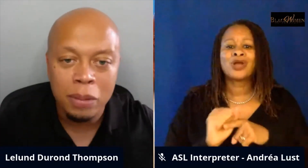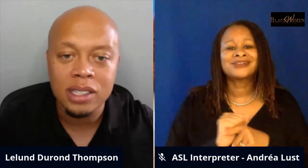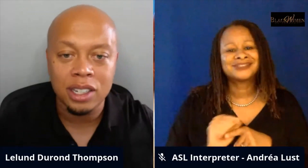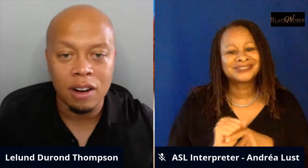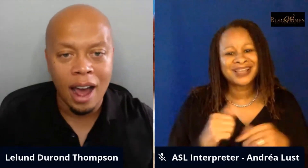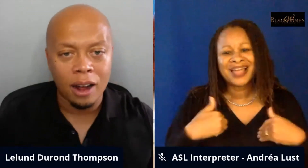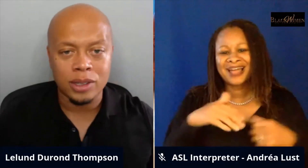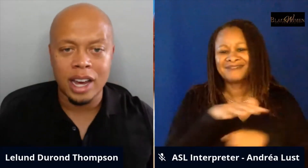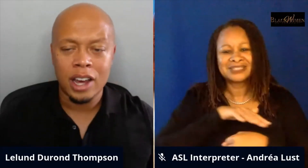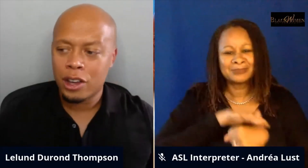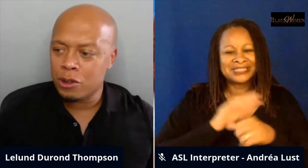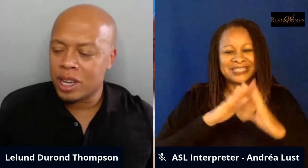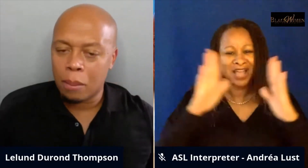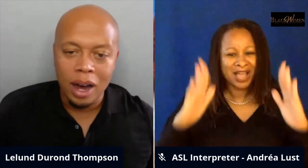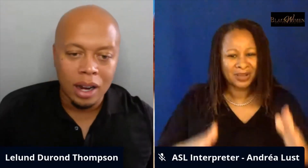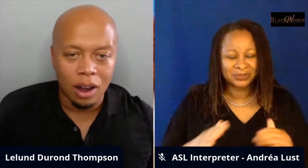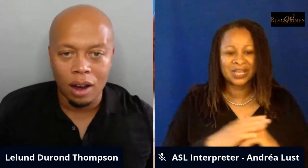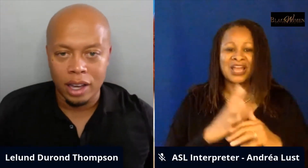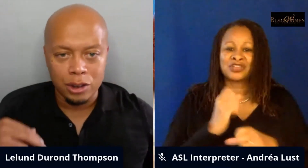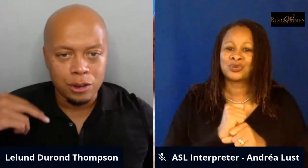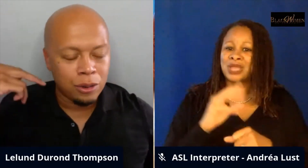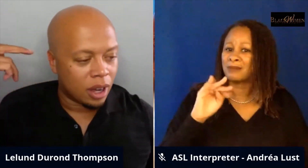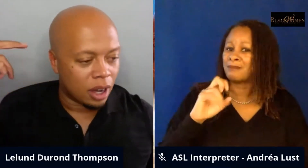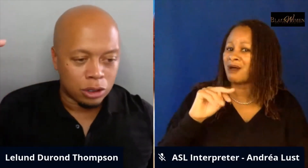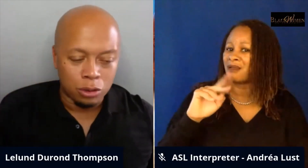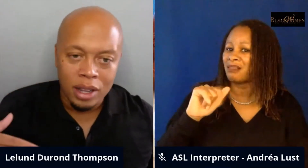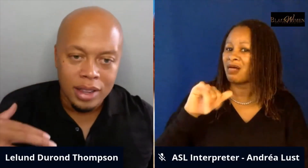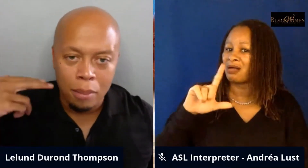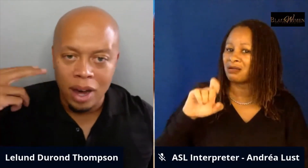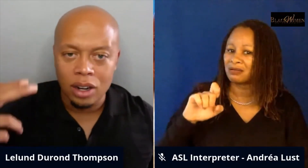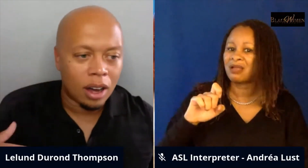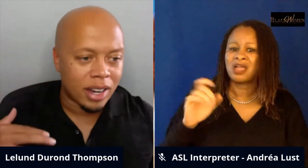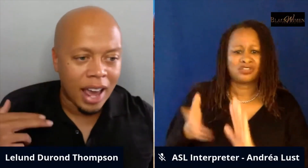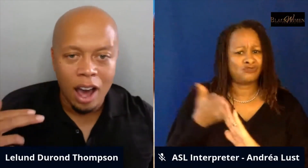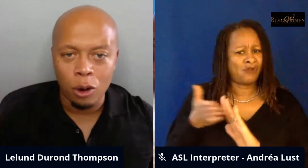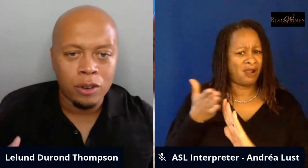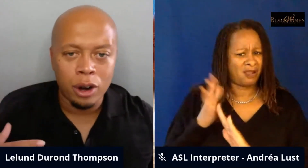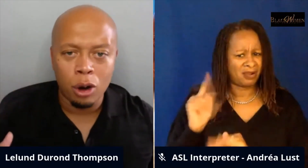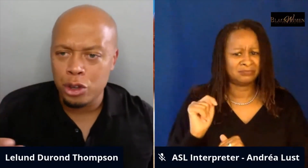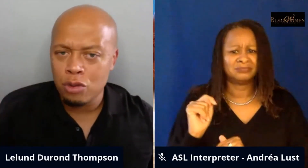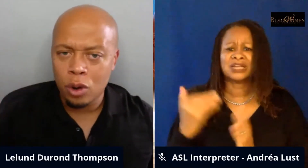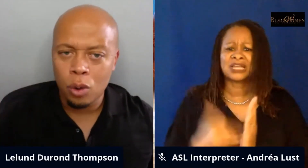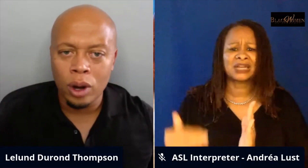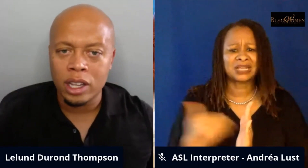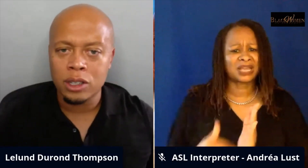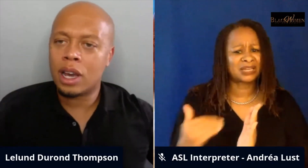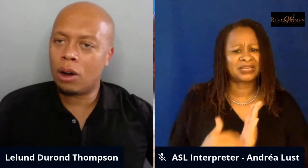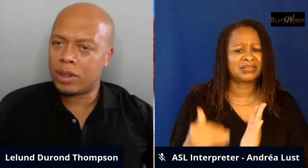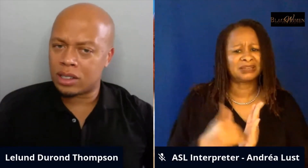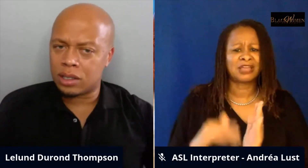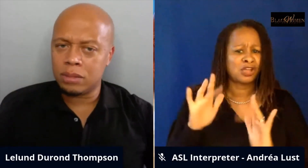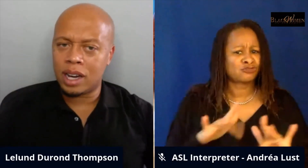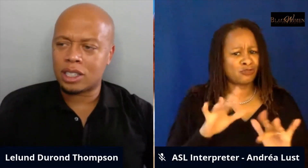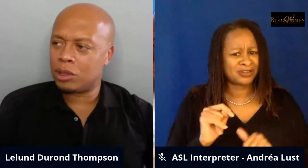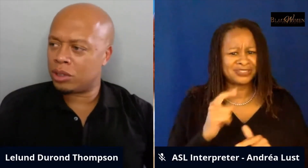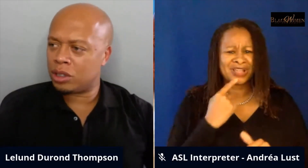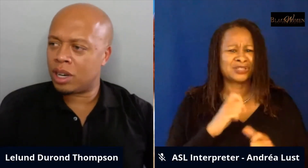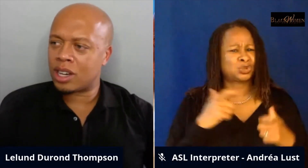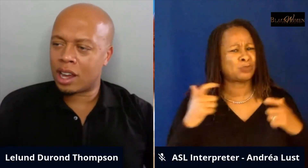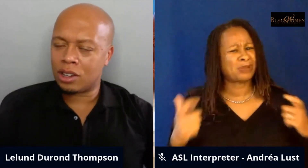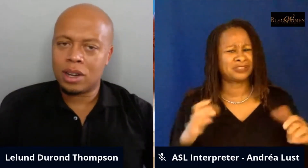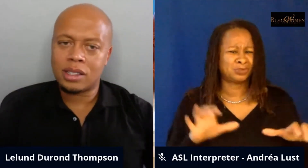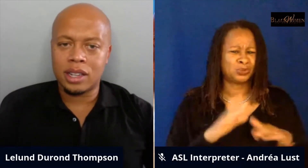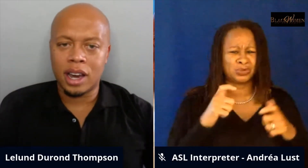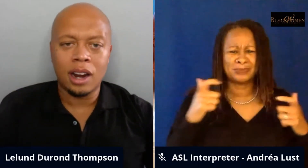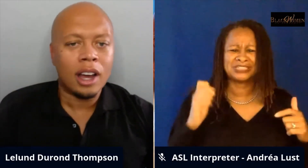that space in your house that you get a monologue and you run that monologue down over and over. You record it. You say, oh, that's too much. I'm doing too